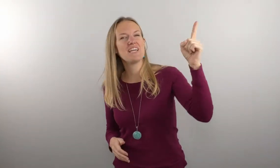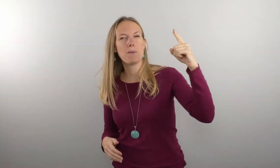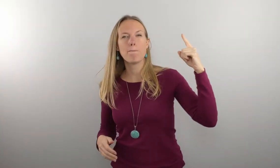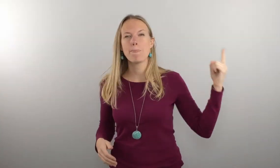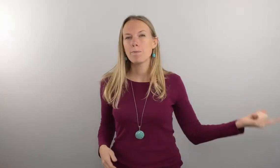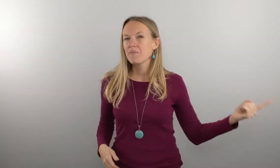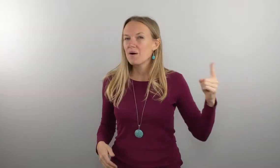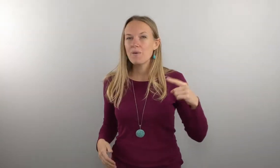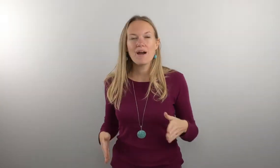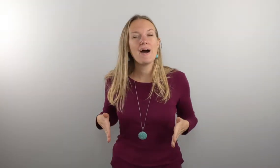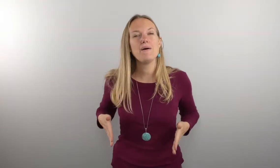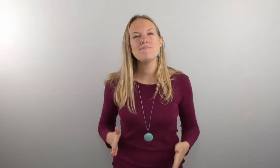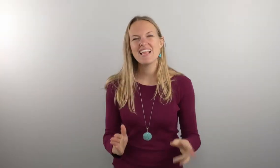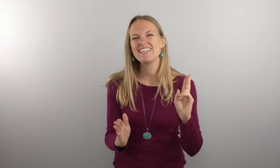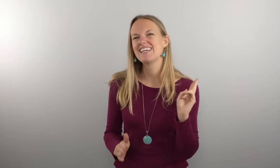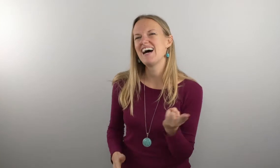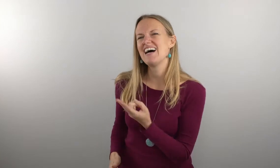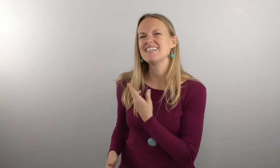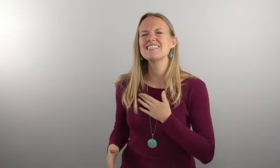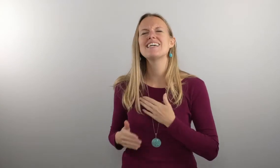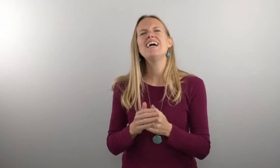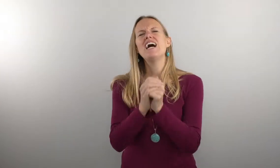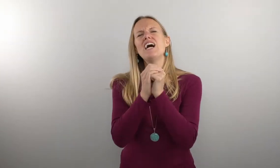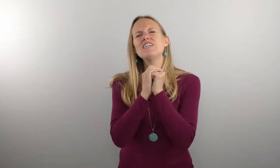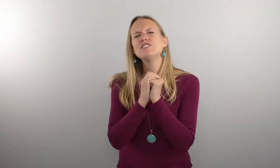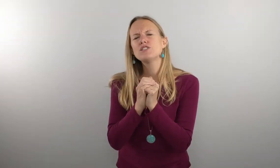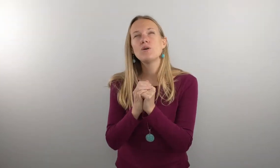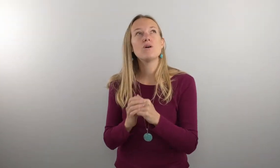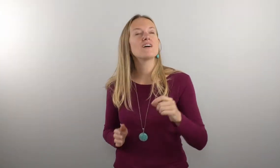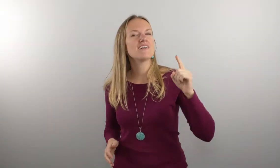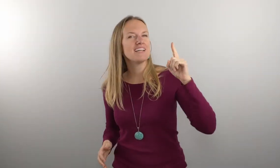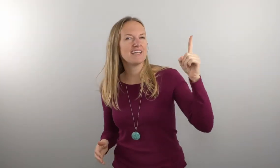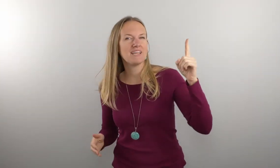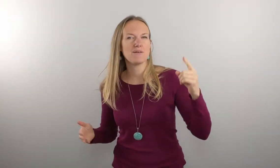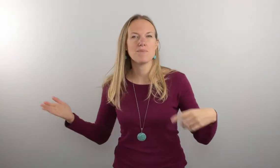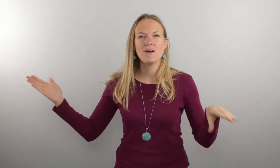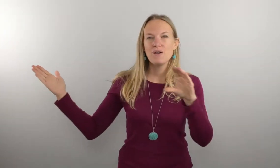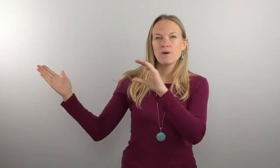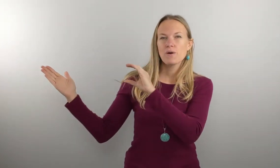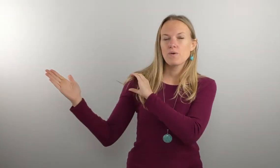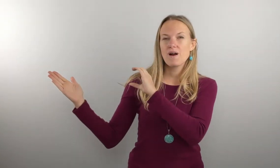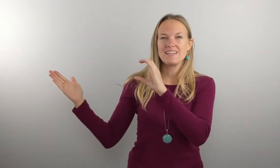him. O come, let us adore him,